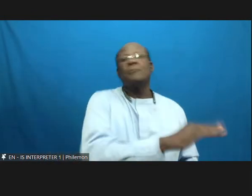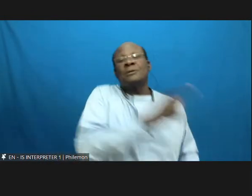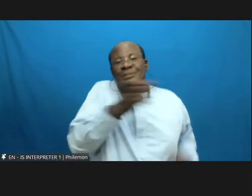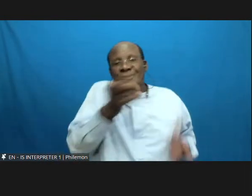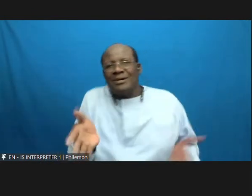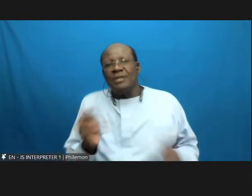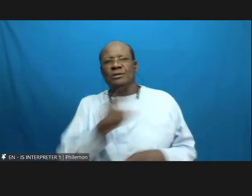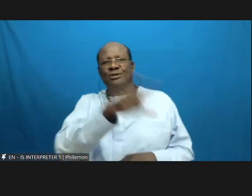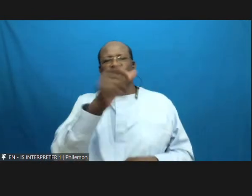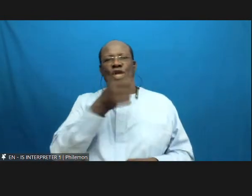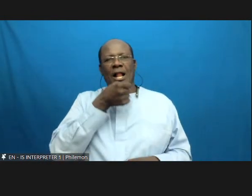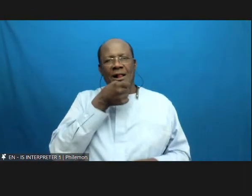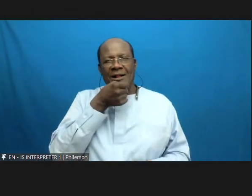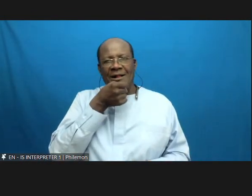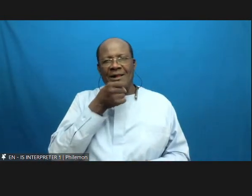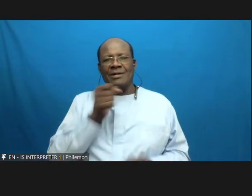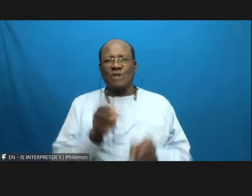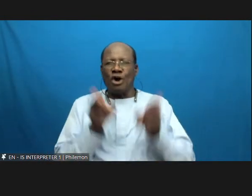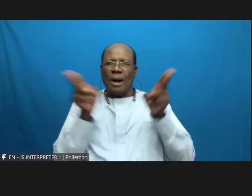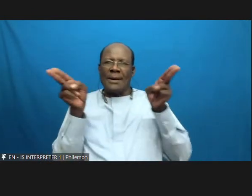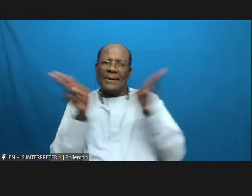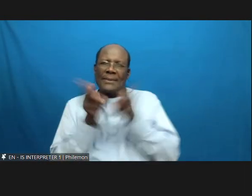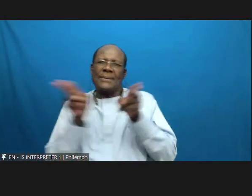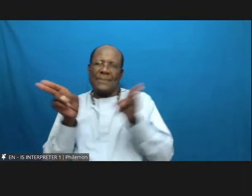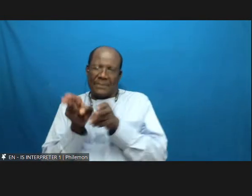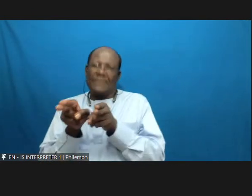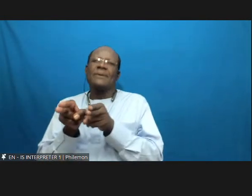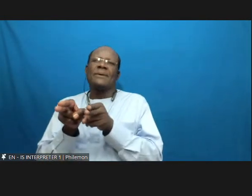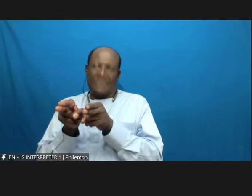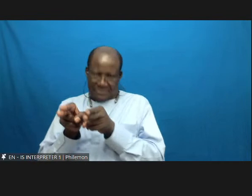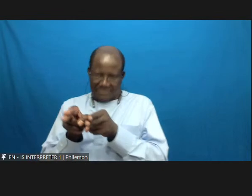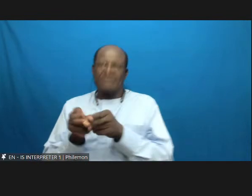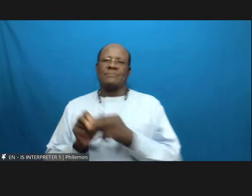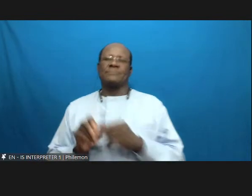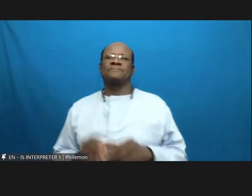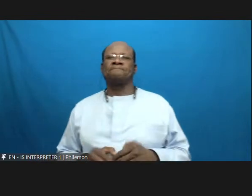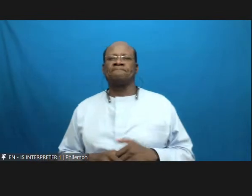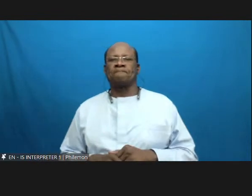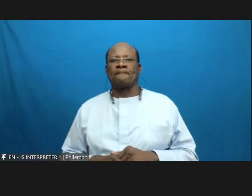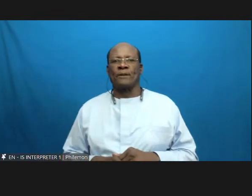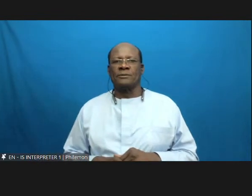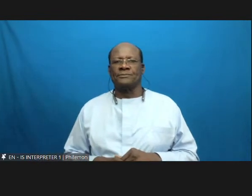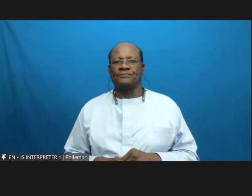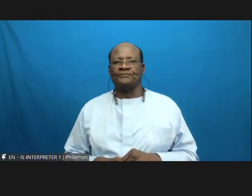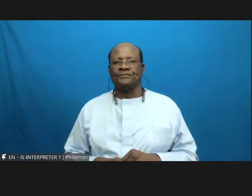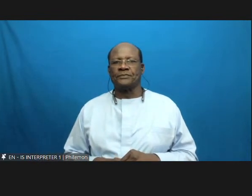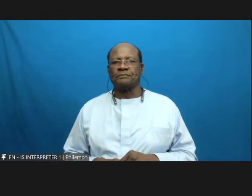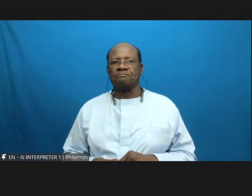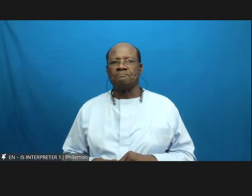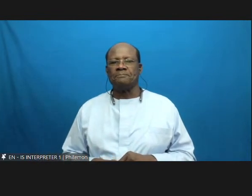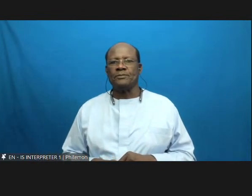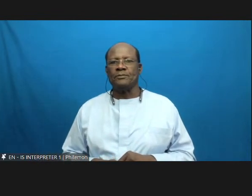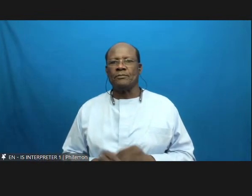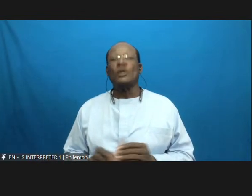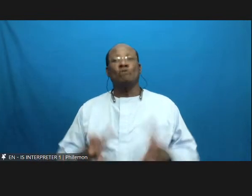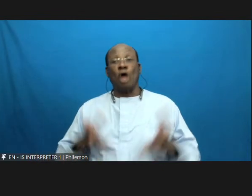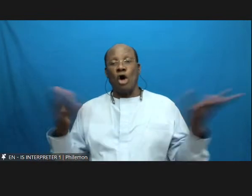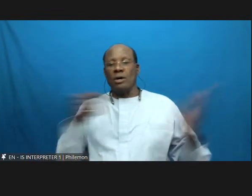as concise as possible. Si on peut passer le micro, s'il vous plaît, au monsieur. Please let's pass the mic to the gentleman.